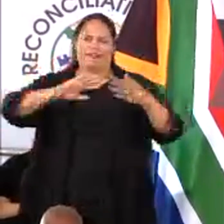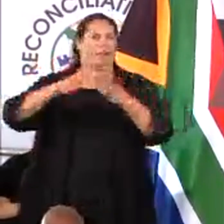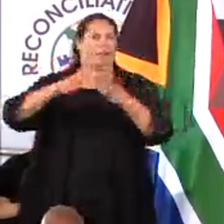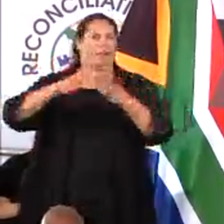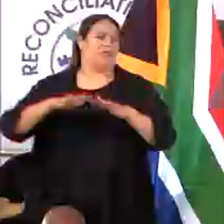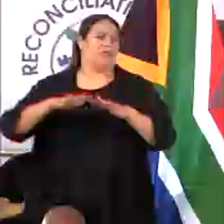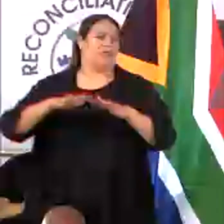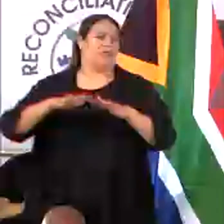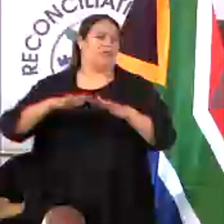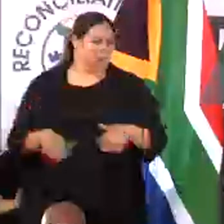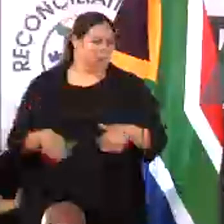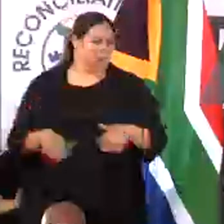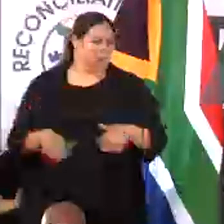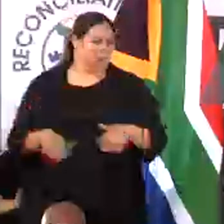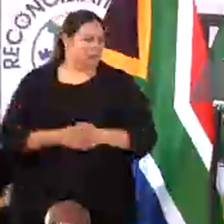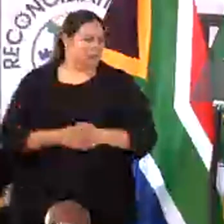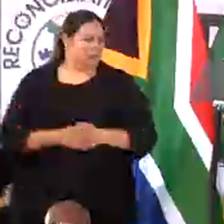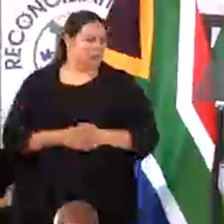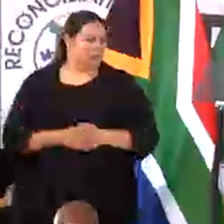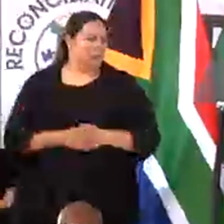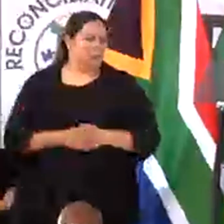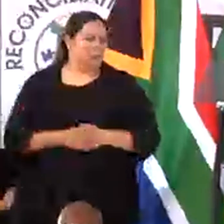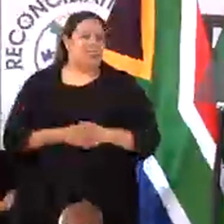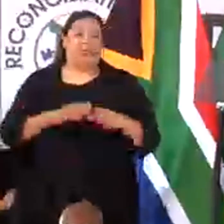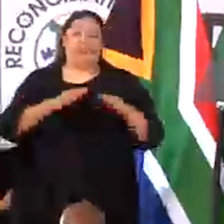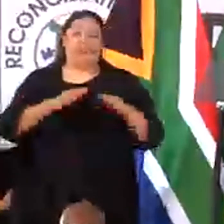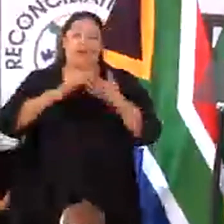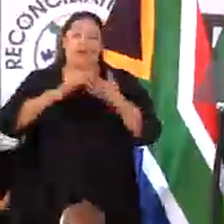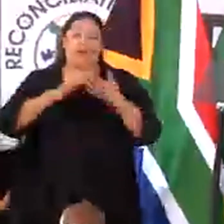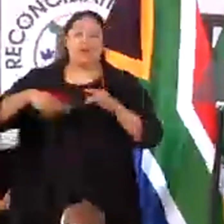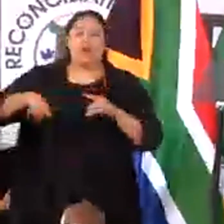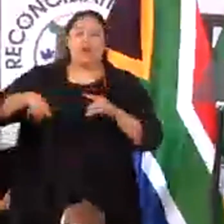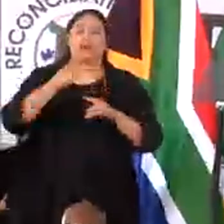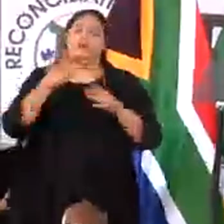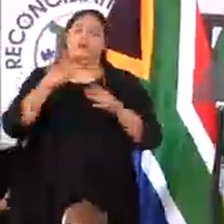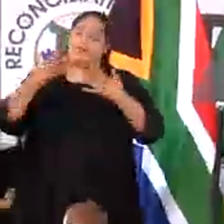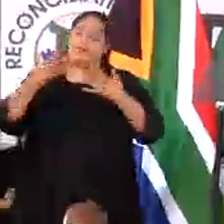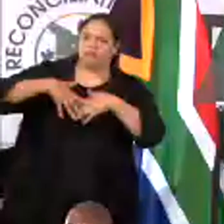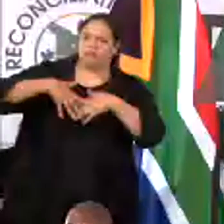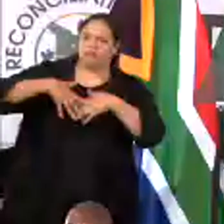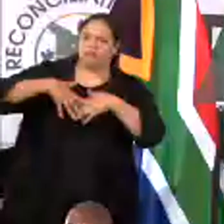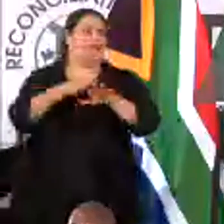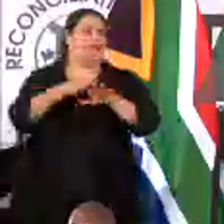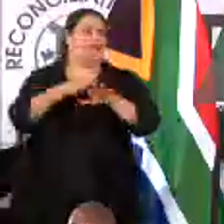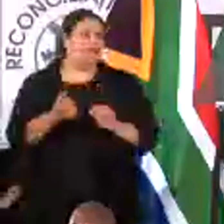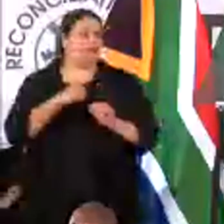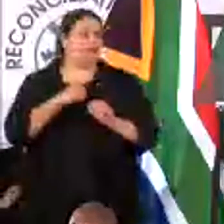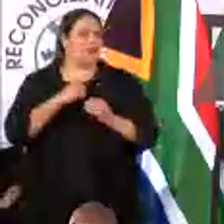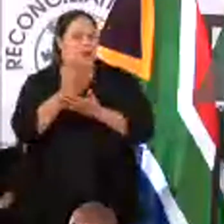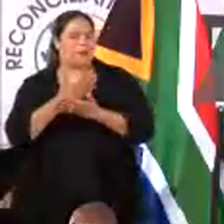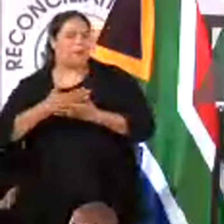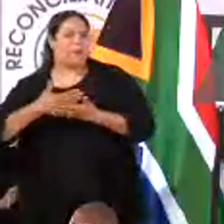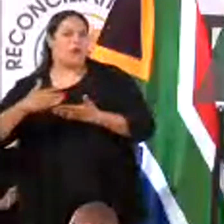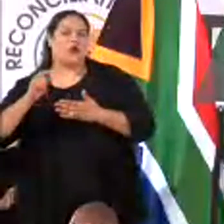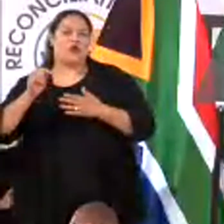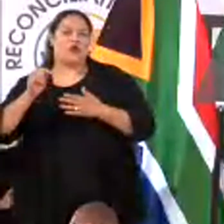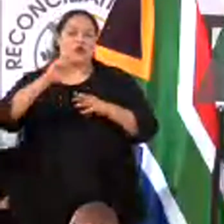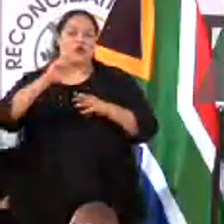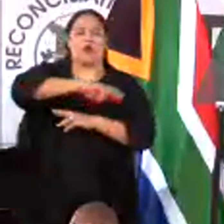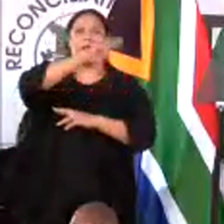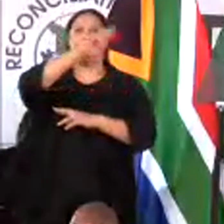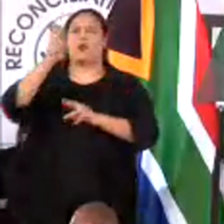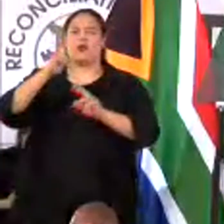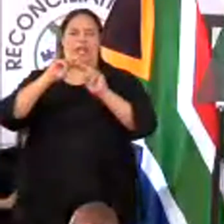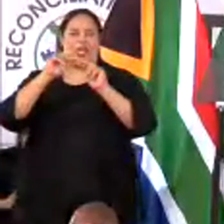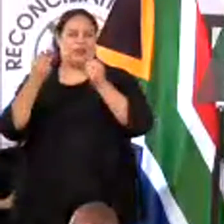gemeenskap. 'n gemeenskap that is integrated as part of the rainbow